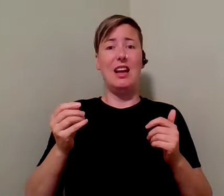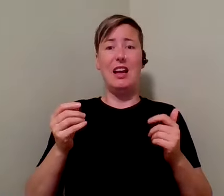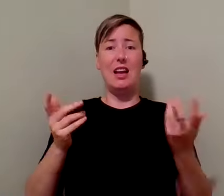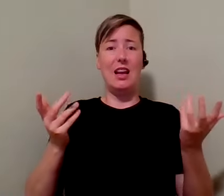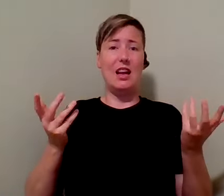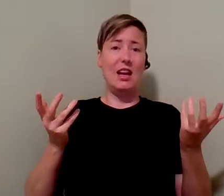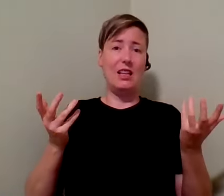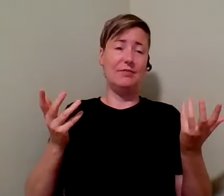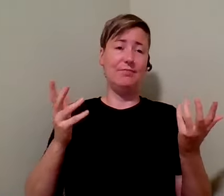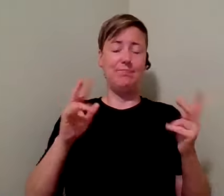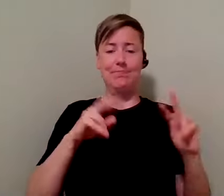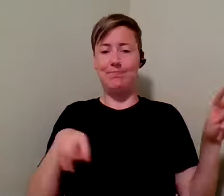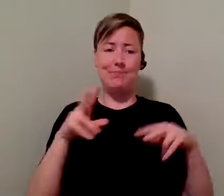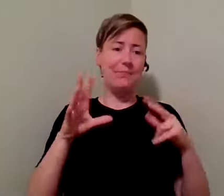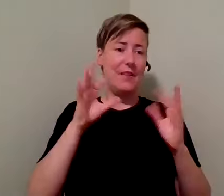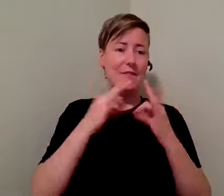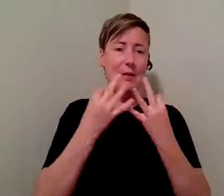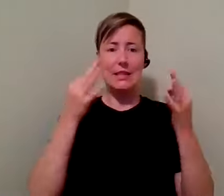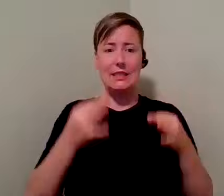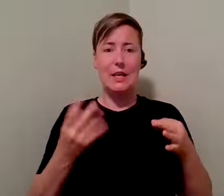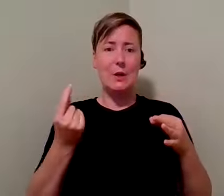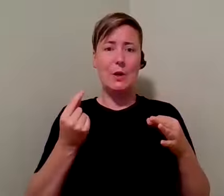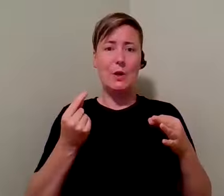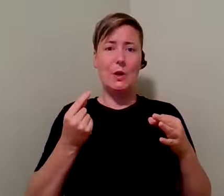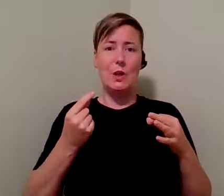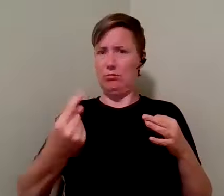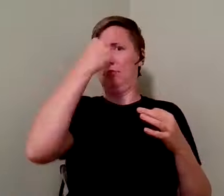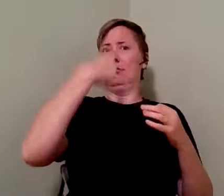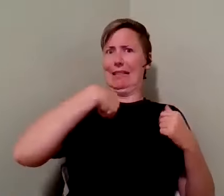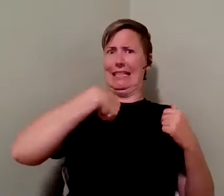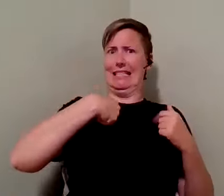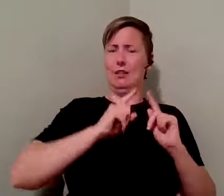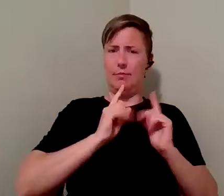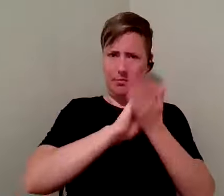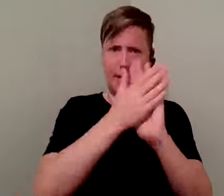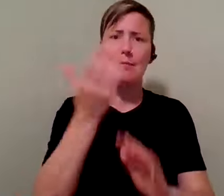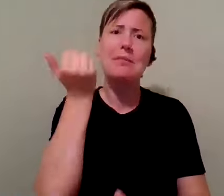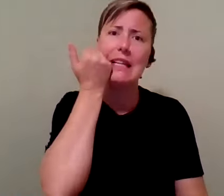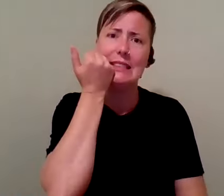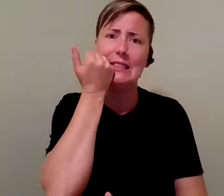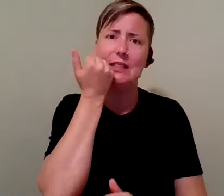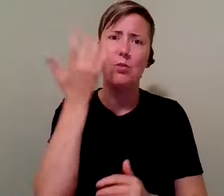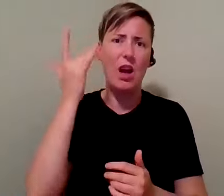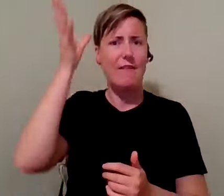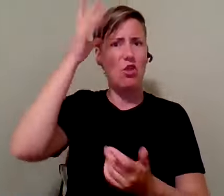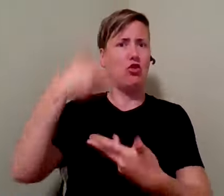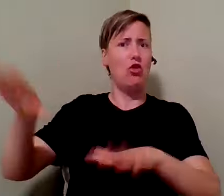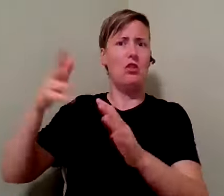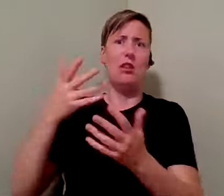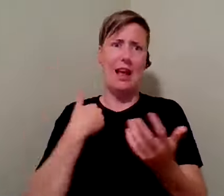become a dentist. I had no desire to spend my life looking into people's mouths. There are a couple of other